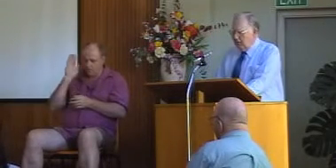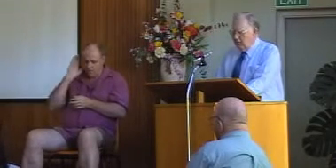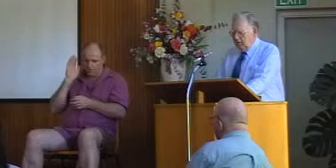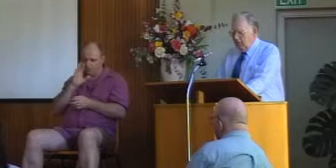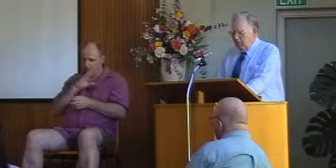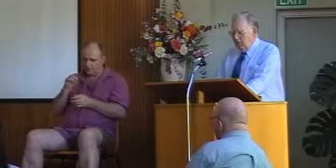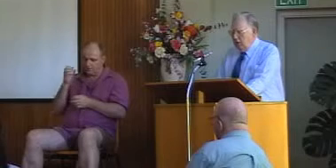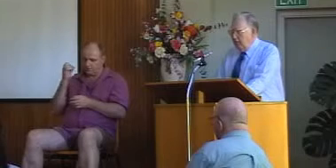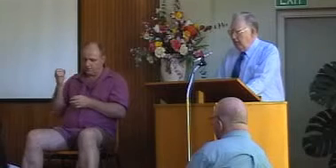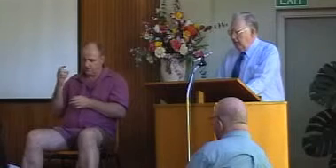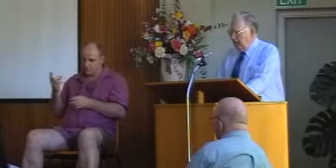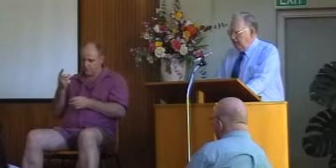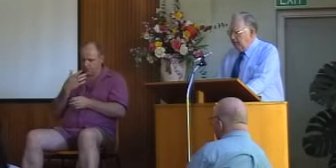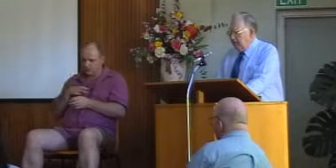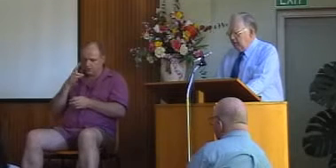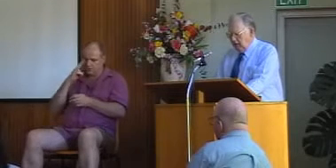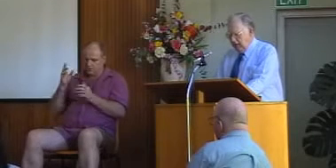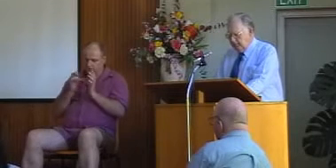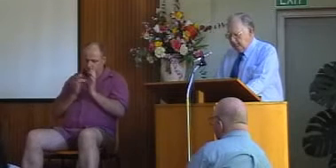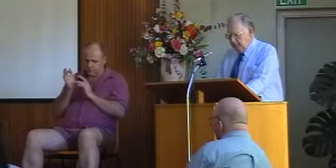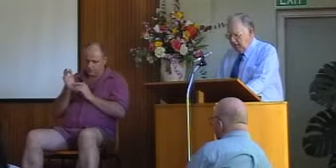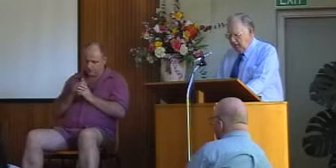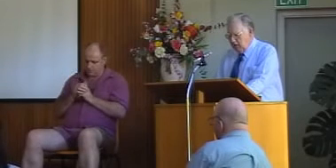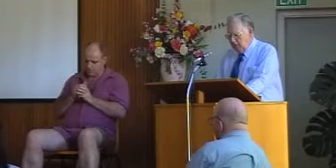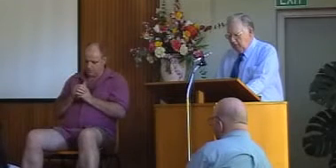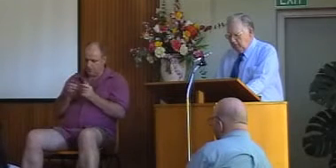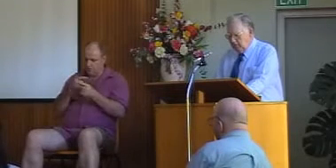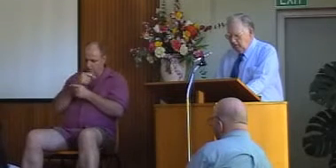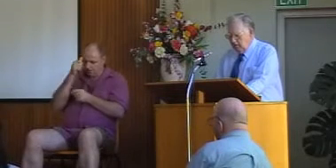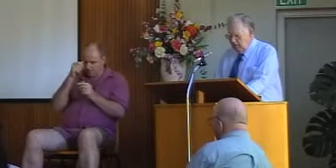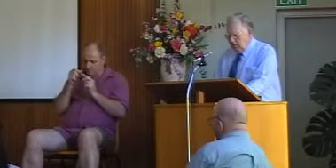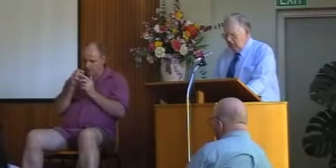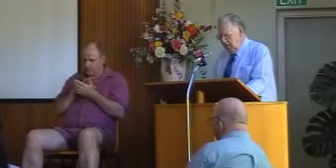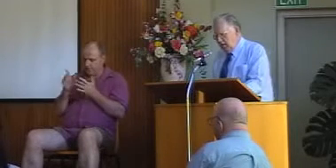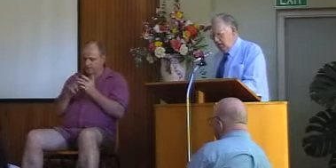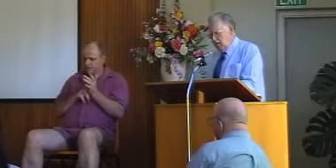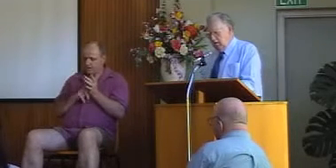on the road that led to Ethiopia.